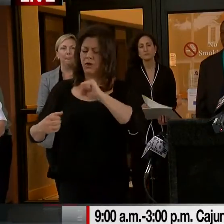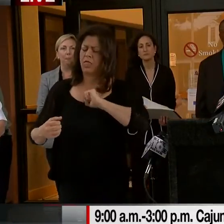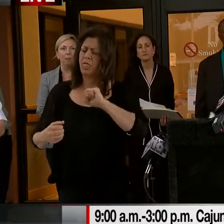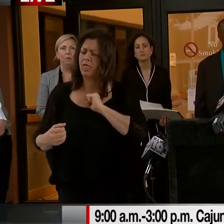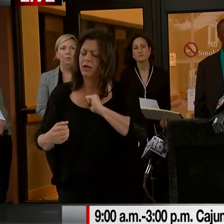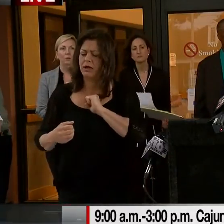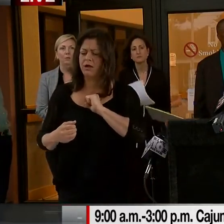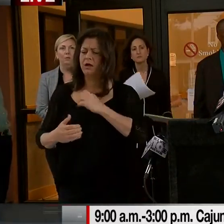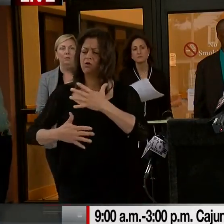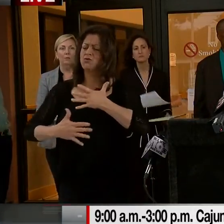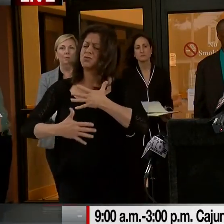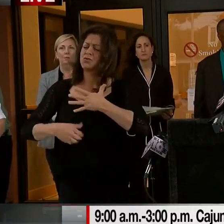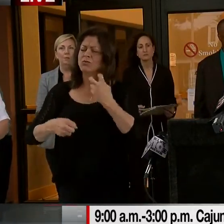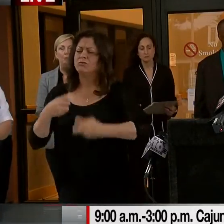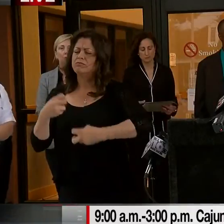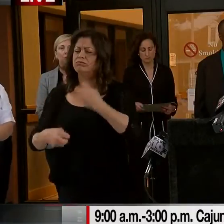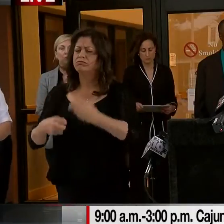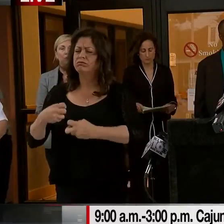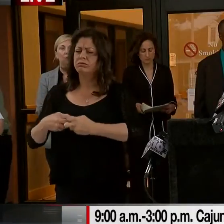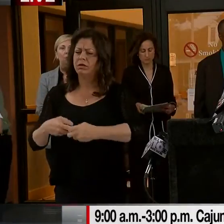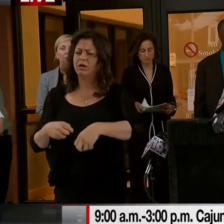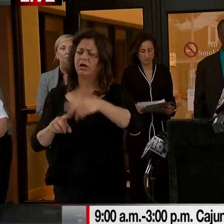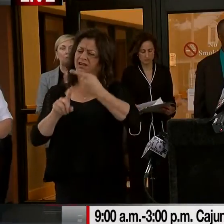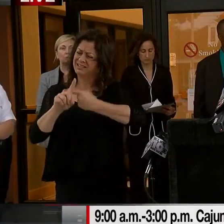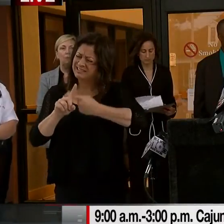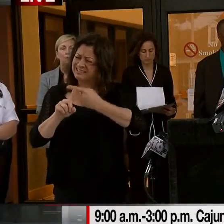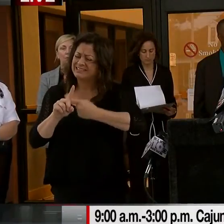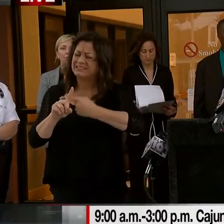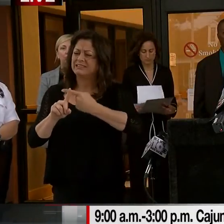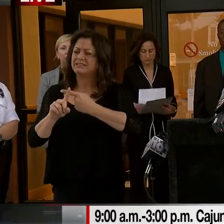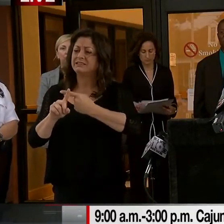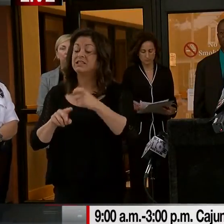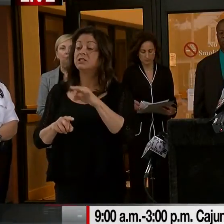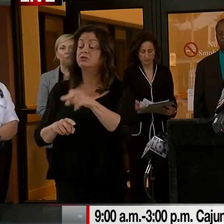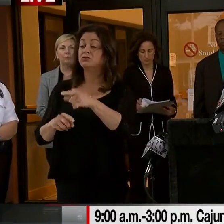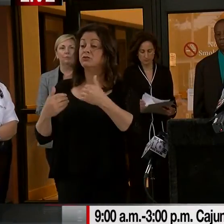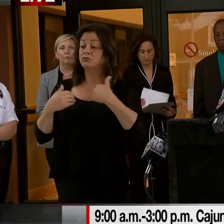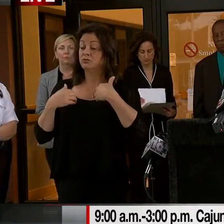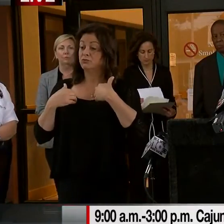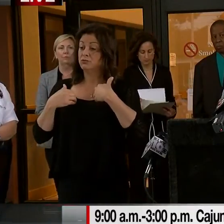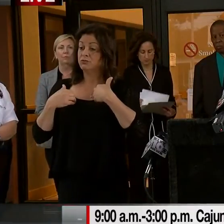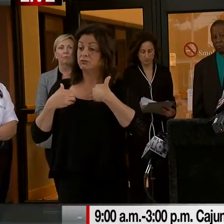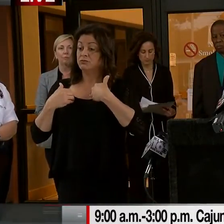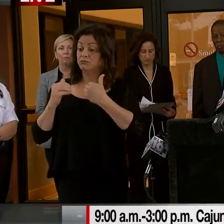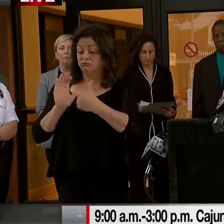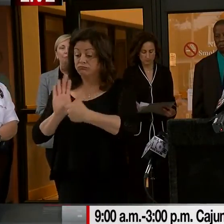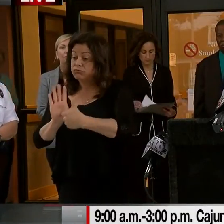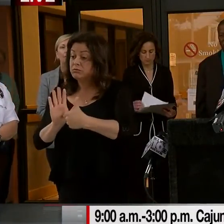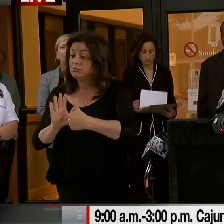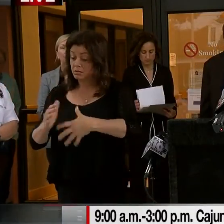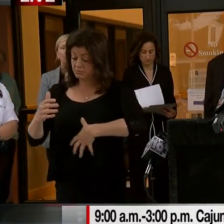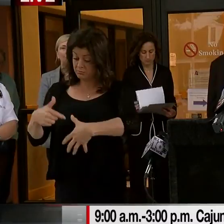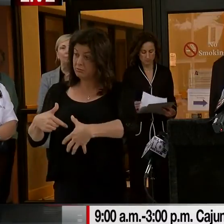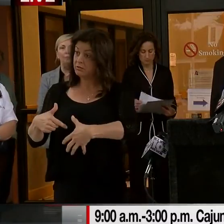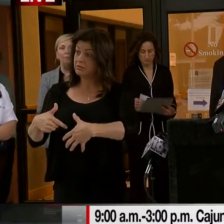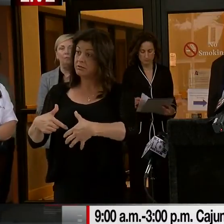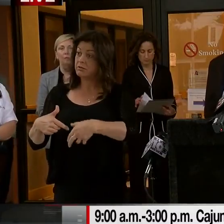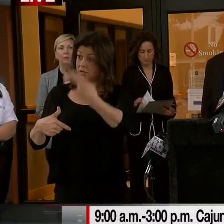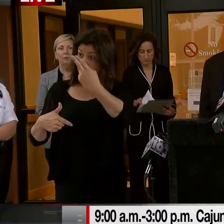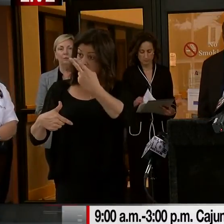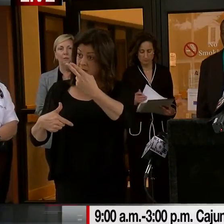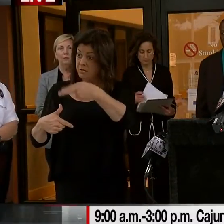than 100.4 degrees. Patients that have symptoms and are pregnant or considered high risk will first be